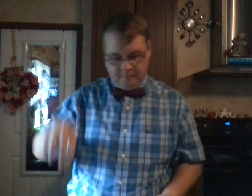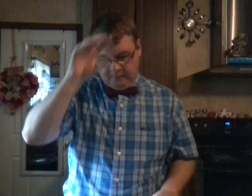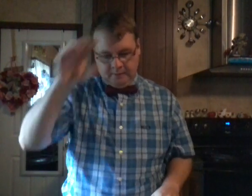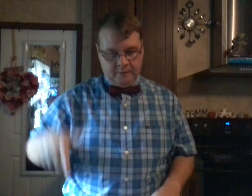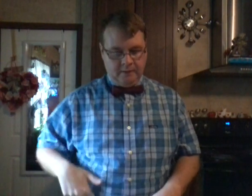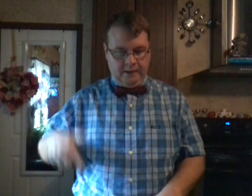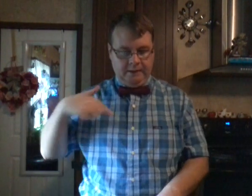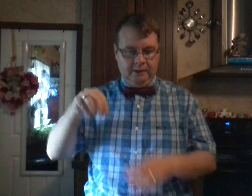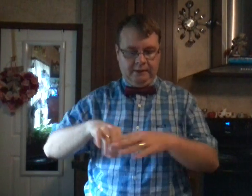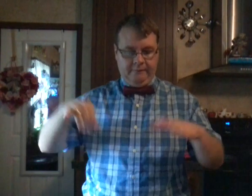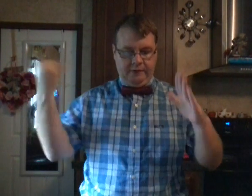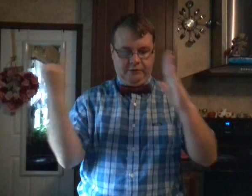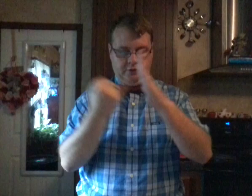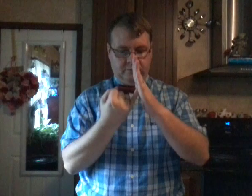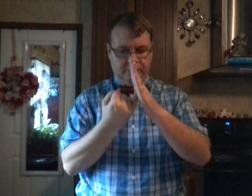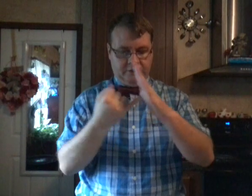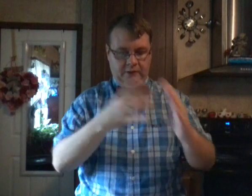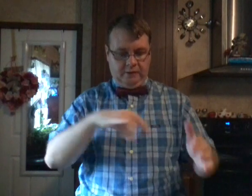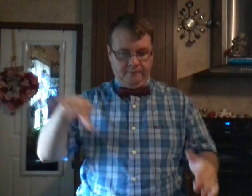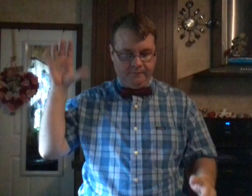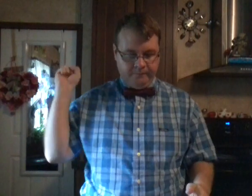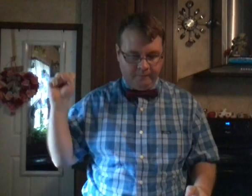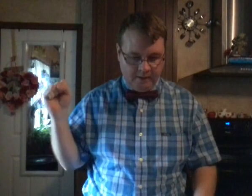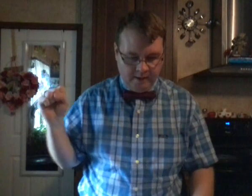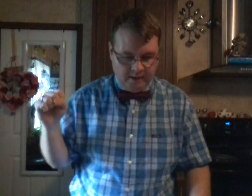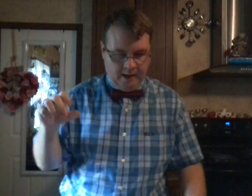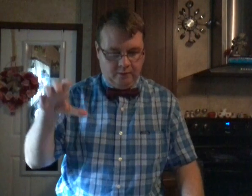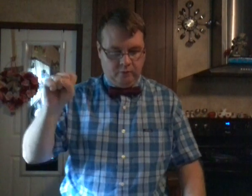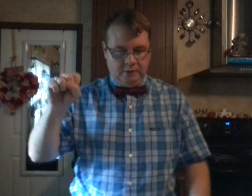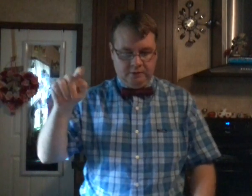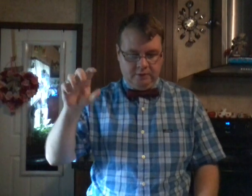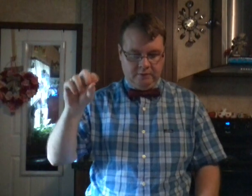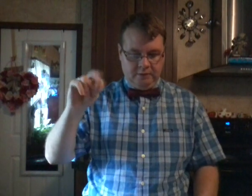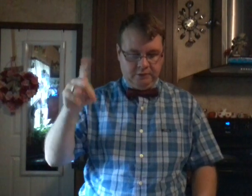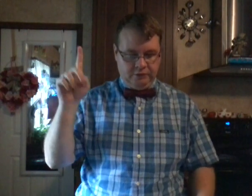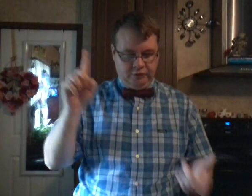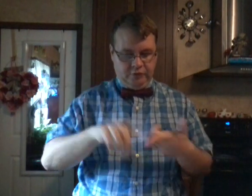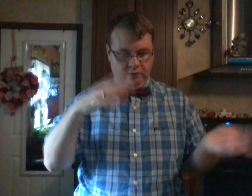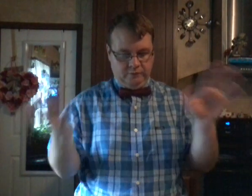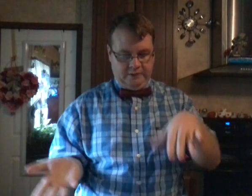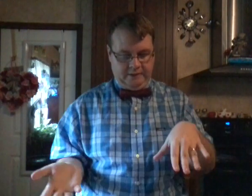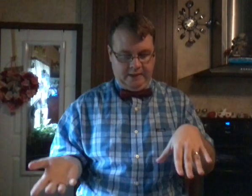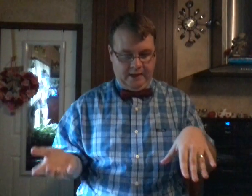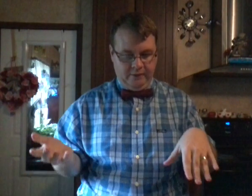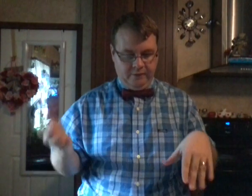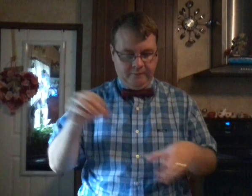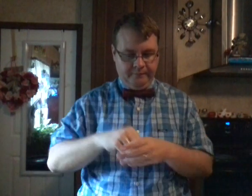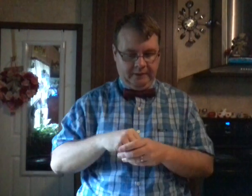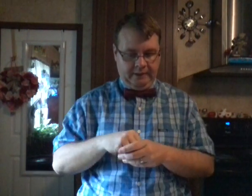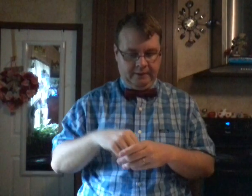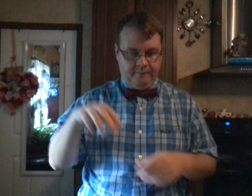And he lived in Jerusalem and was stoned to death in